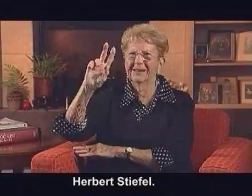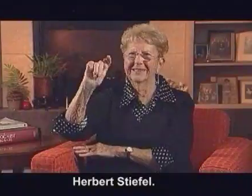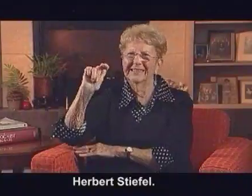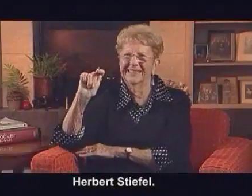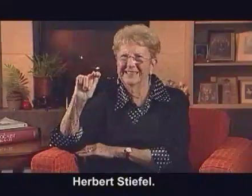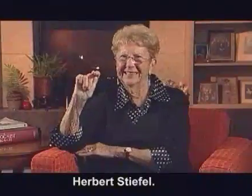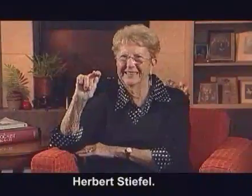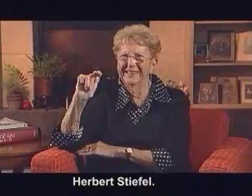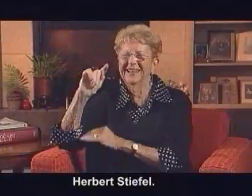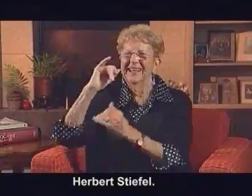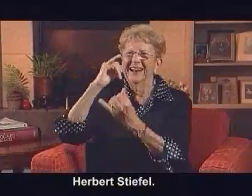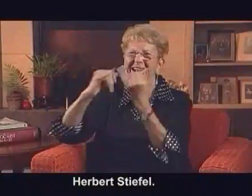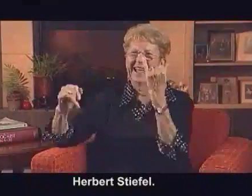Herbert